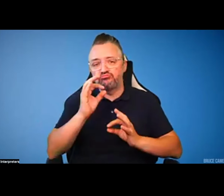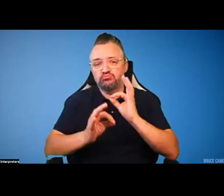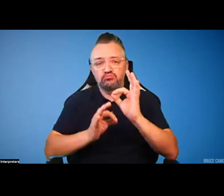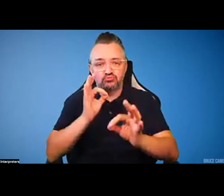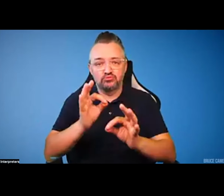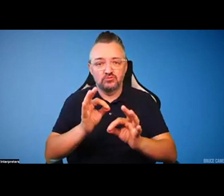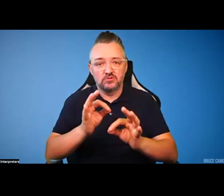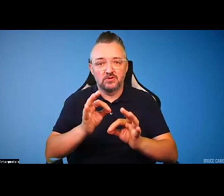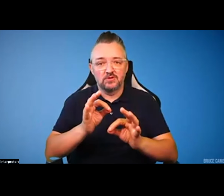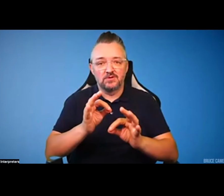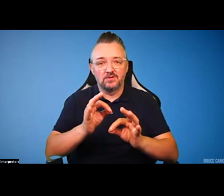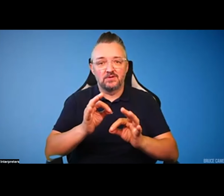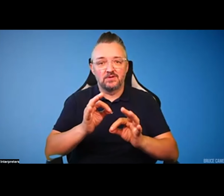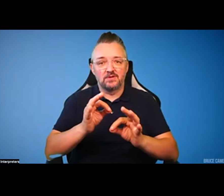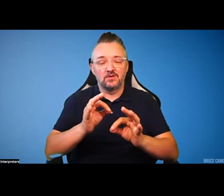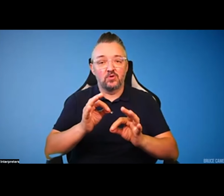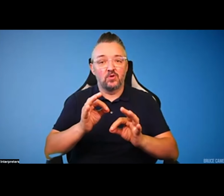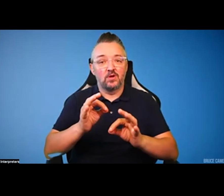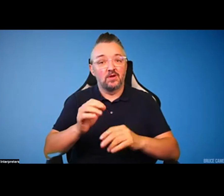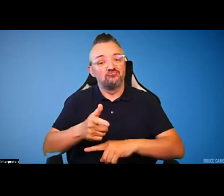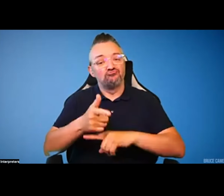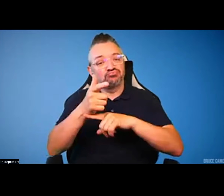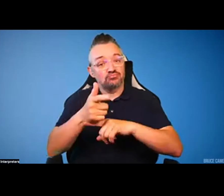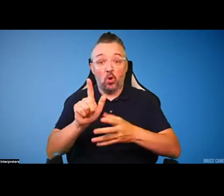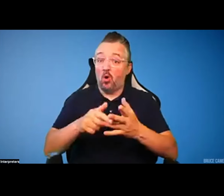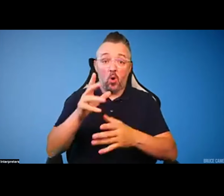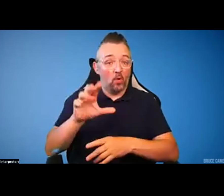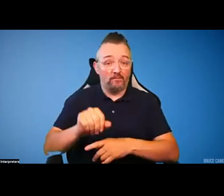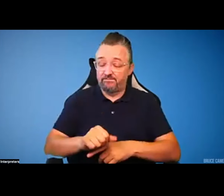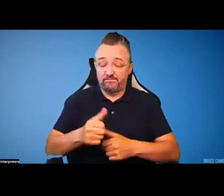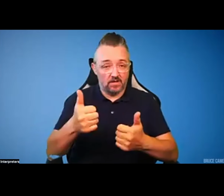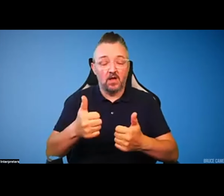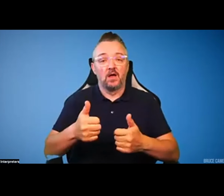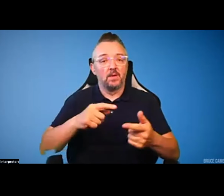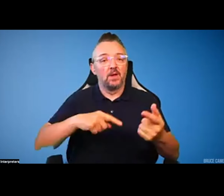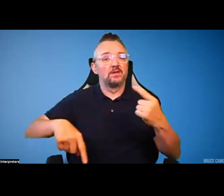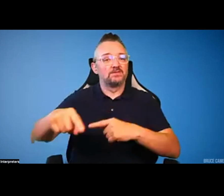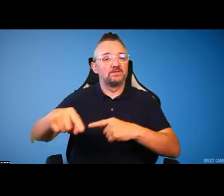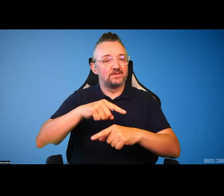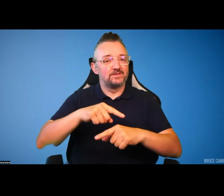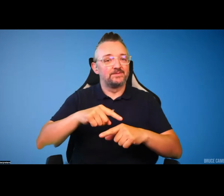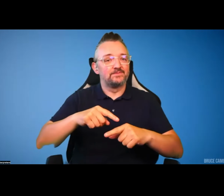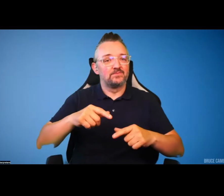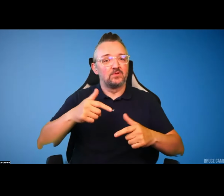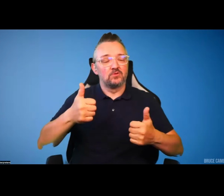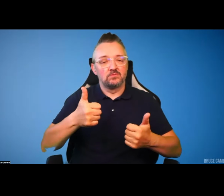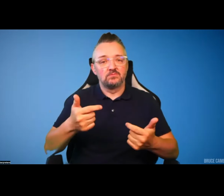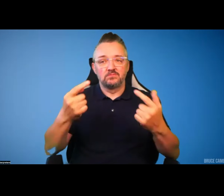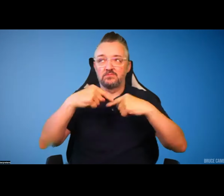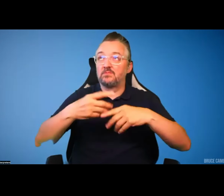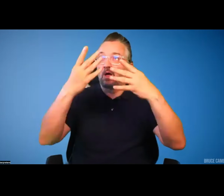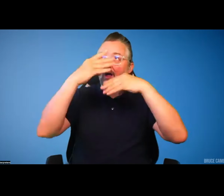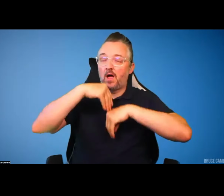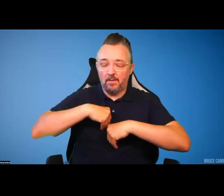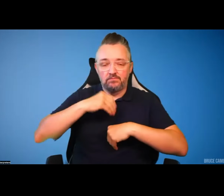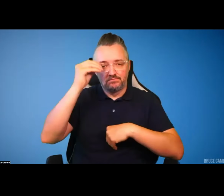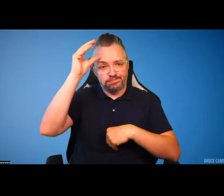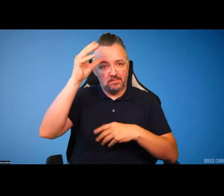so it's all right, you're off camera, but to be ourselves and to go away with all of the information that we came here to get this evening as much as